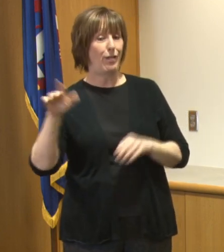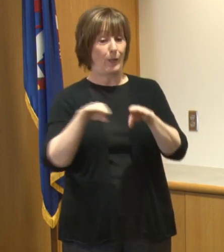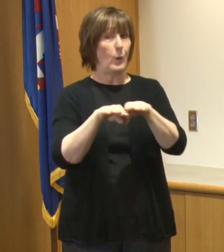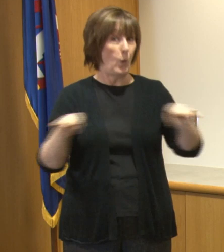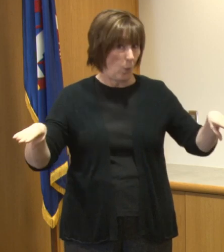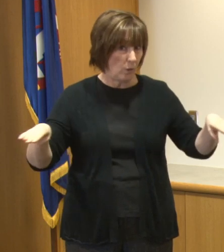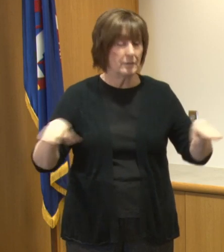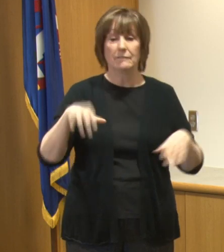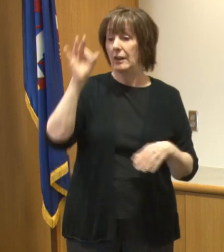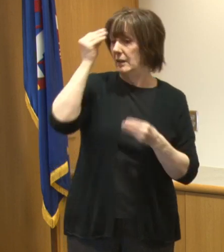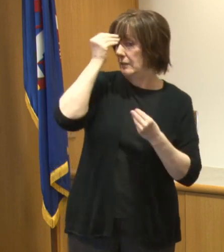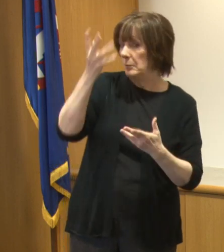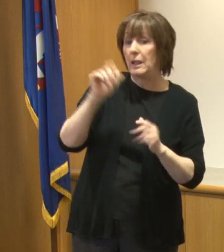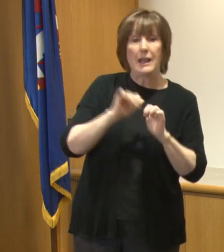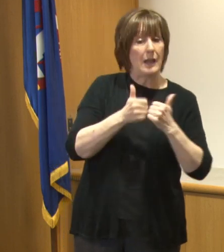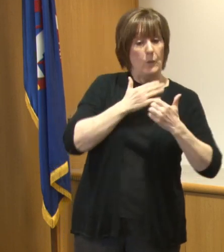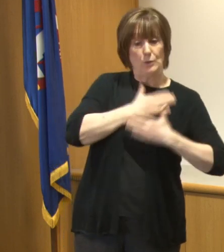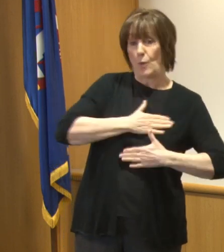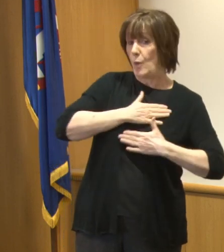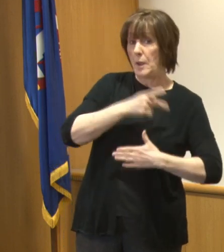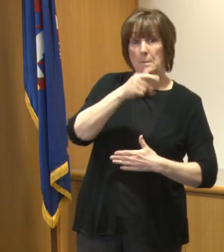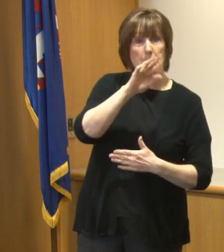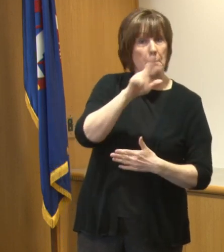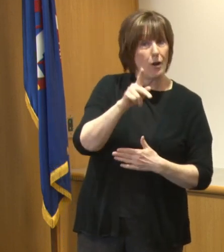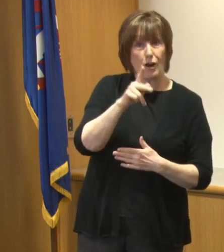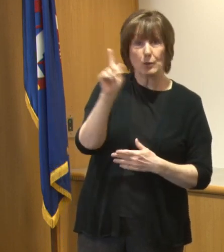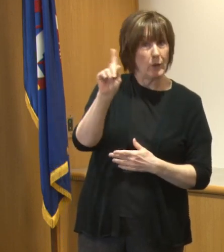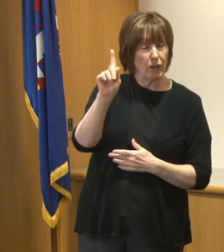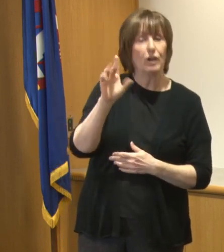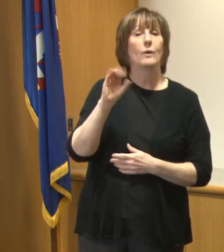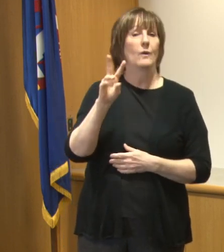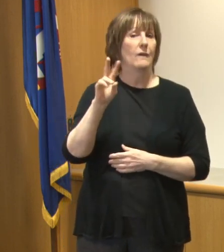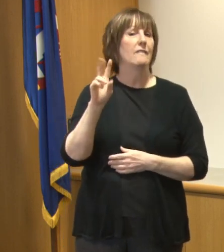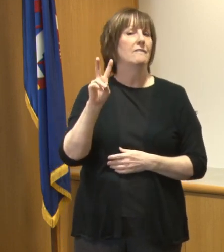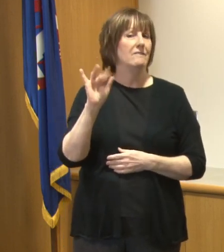more information about enjoying our parks and trails safely at